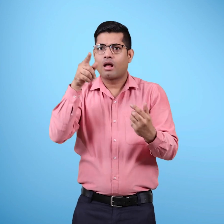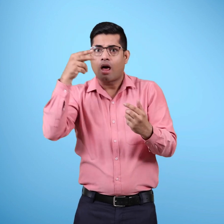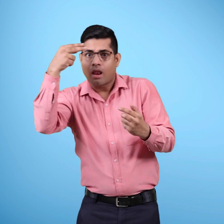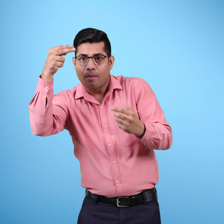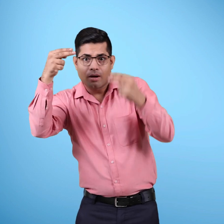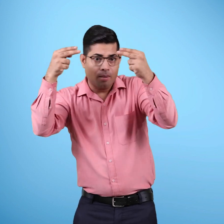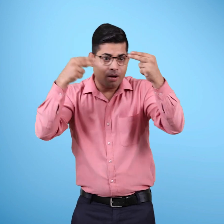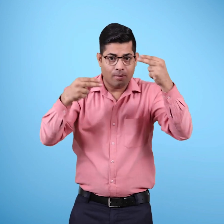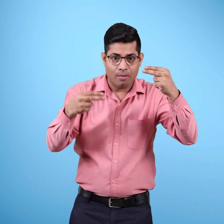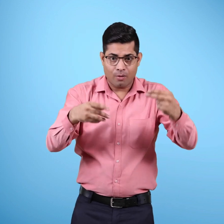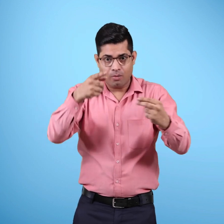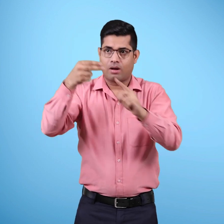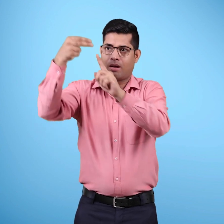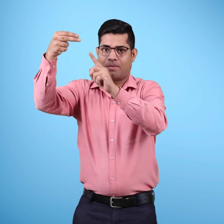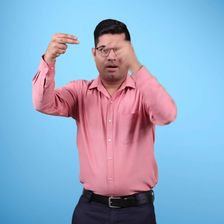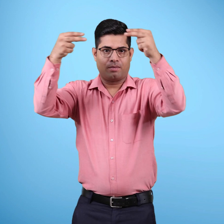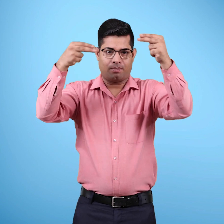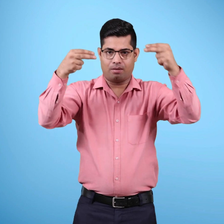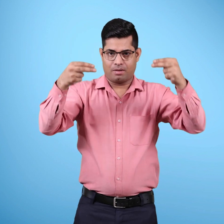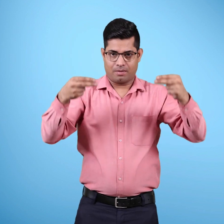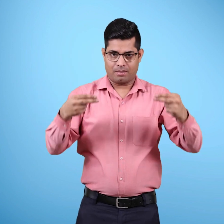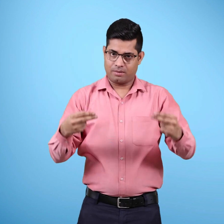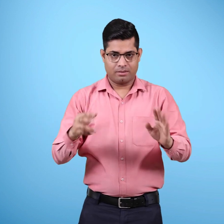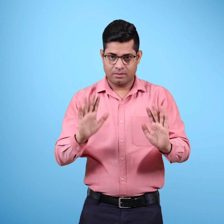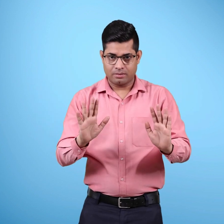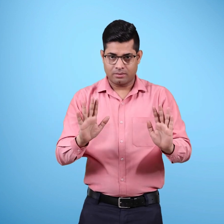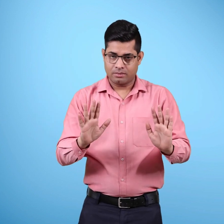and fruit of the plant shown in figure 7.1?